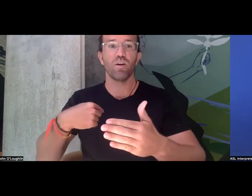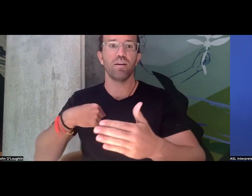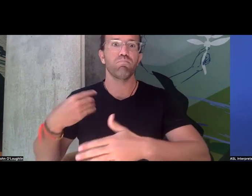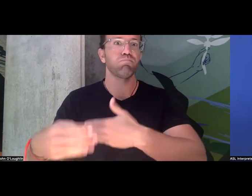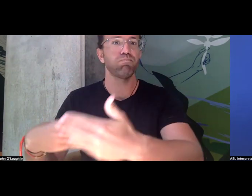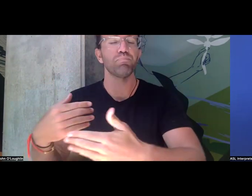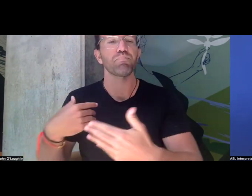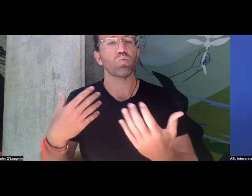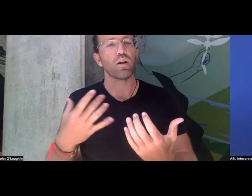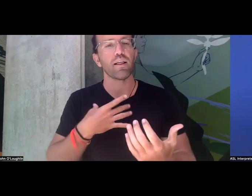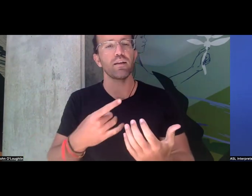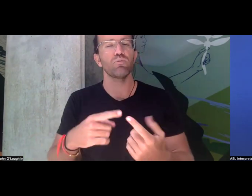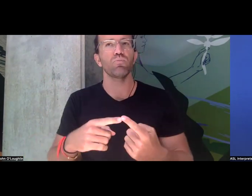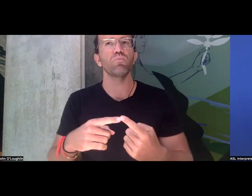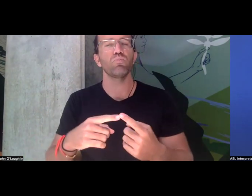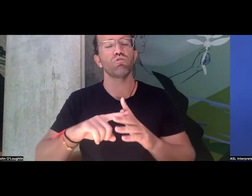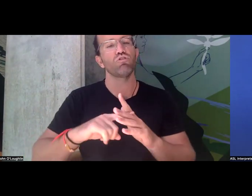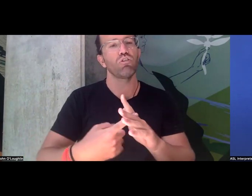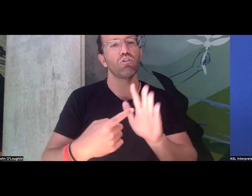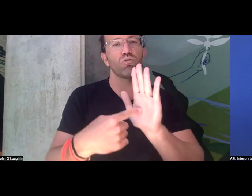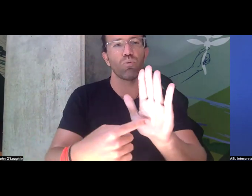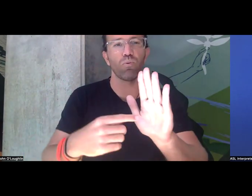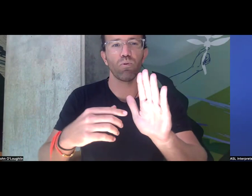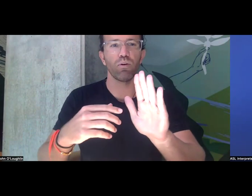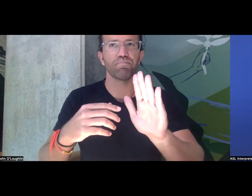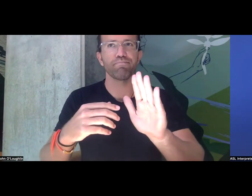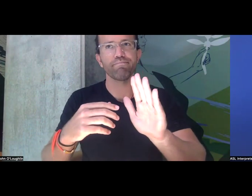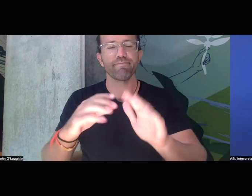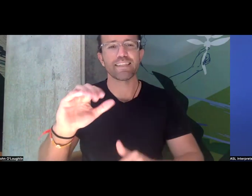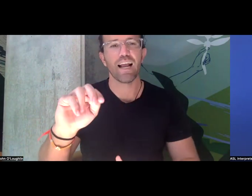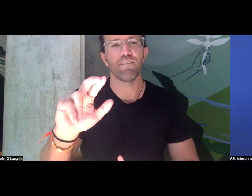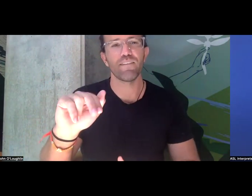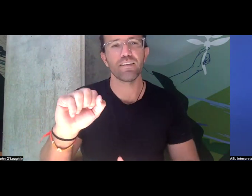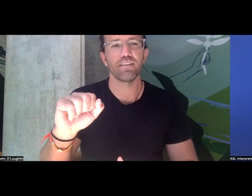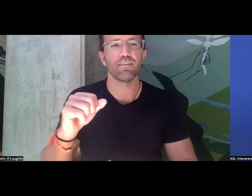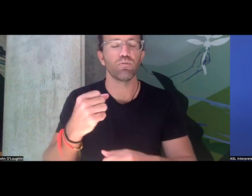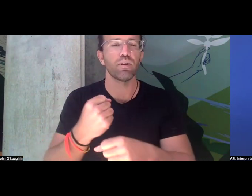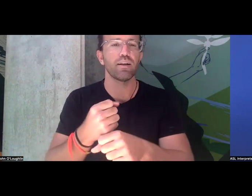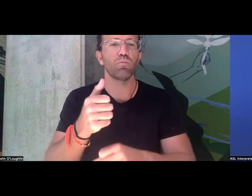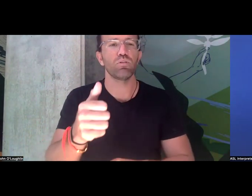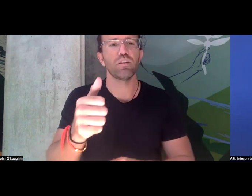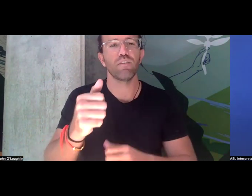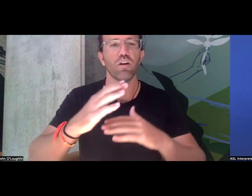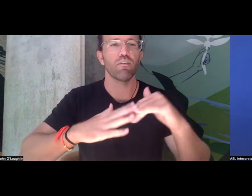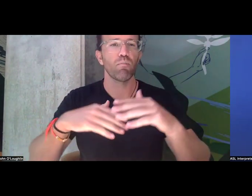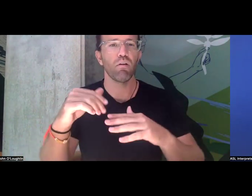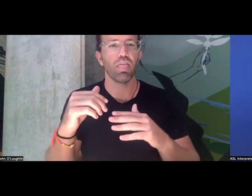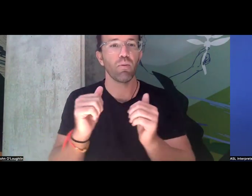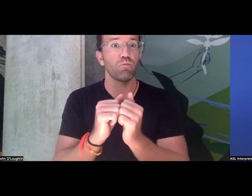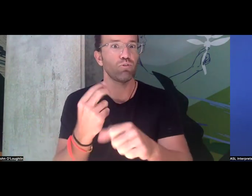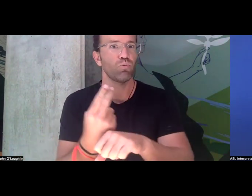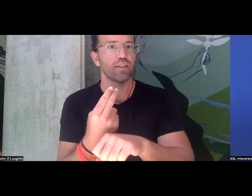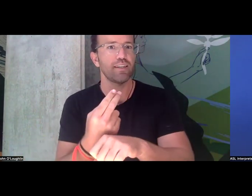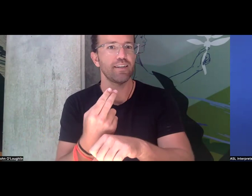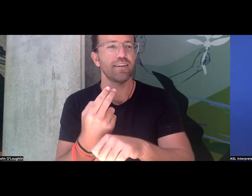it's important to remember. And before I continue, I would like to start by showing you all Canvas,